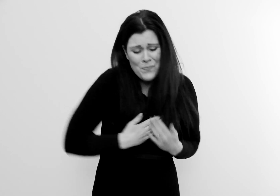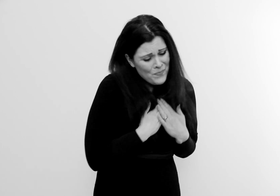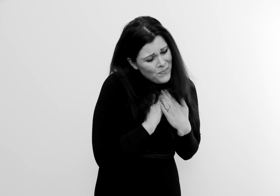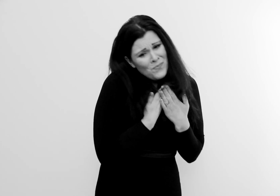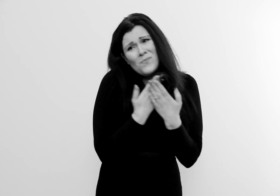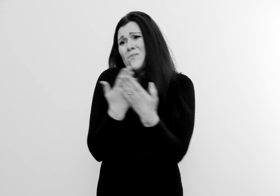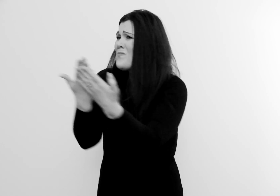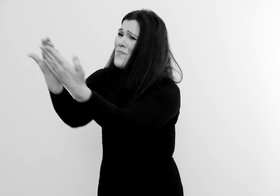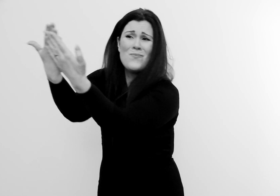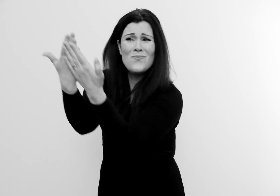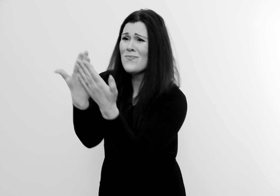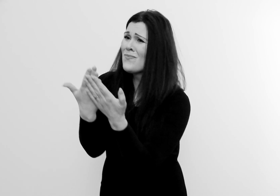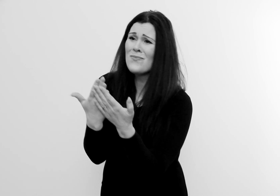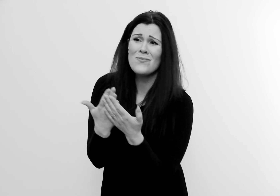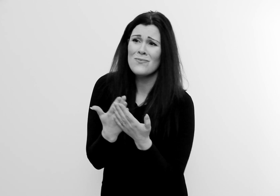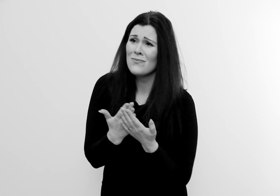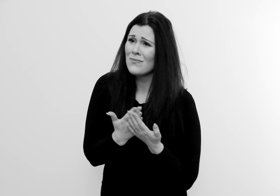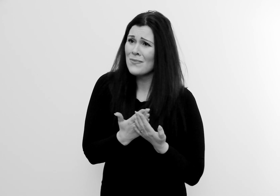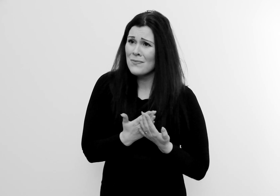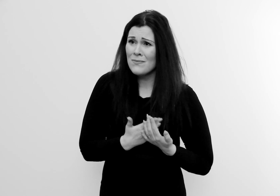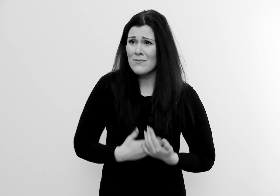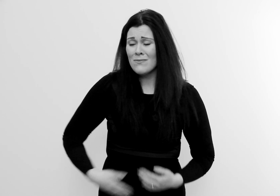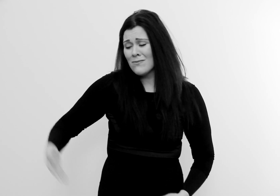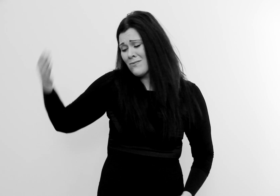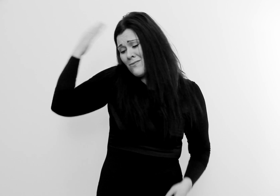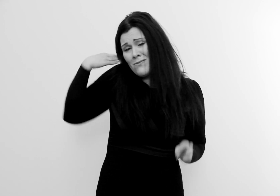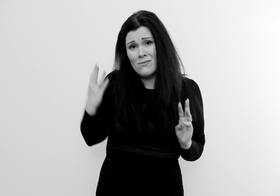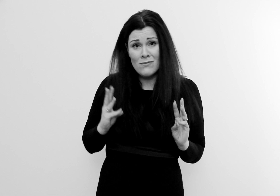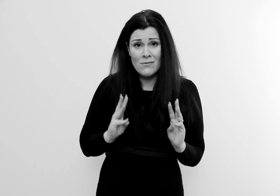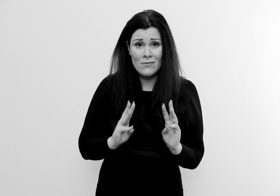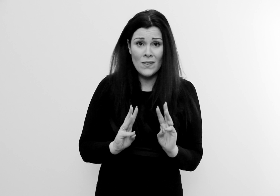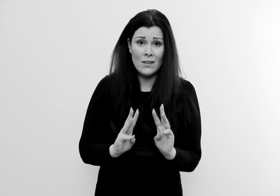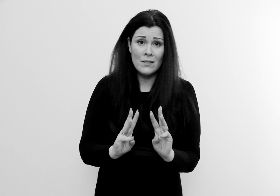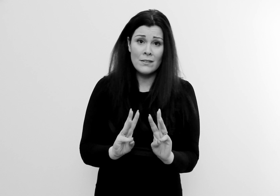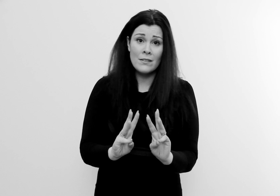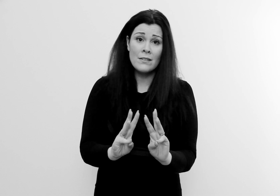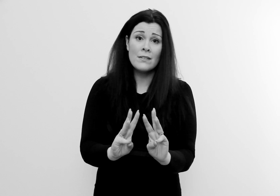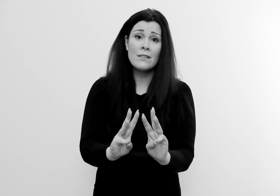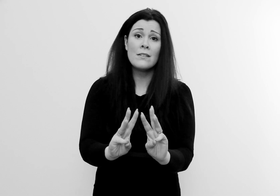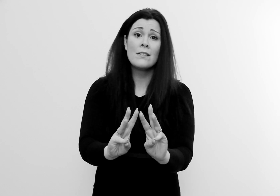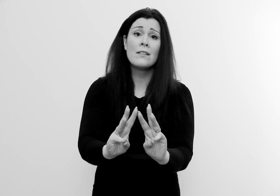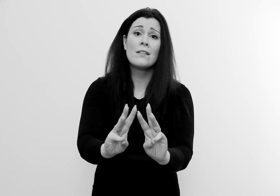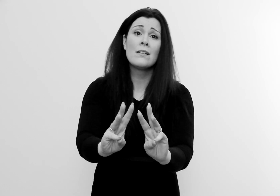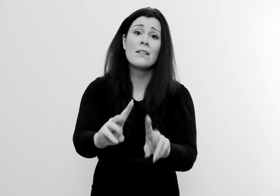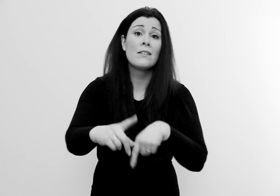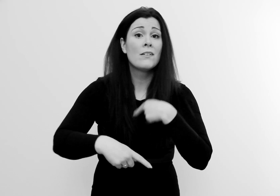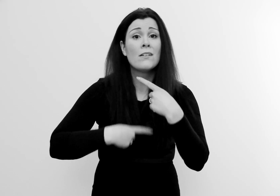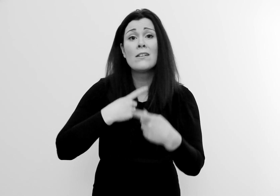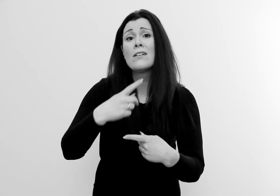It's your love I cannot replace. I promised you then I